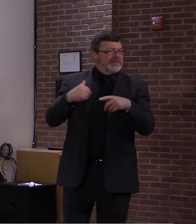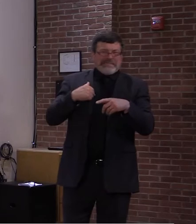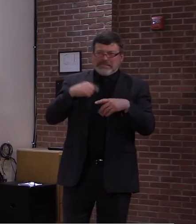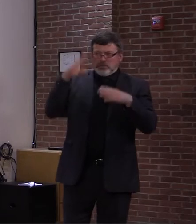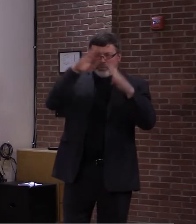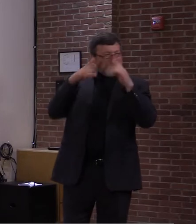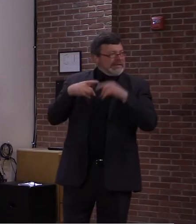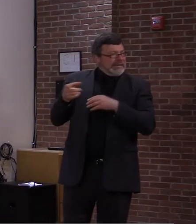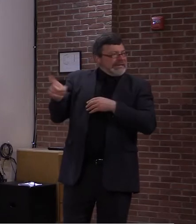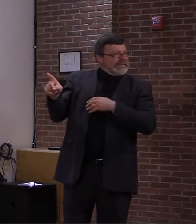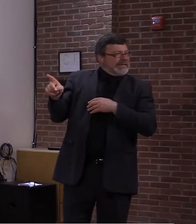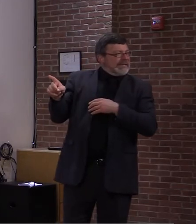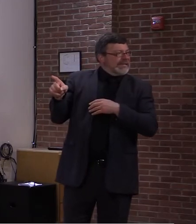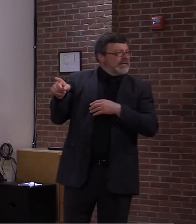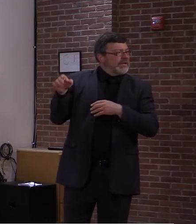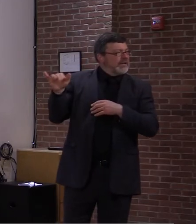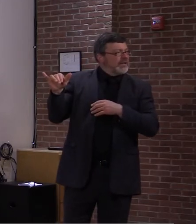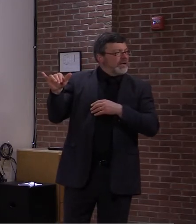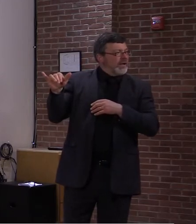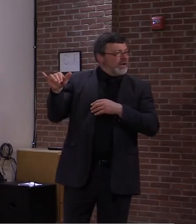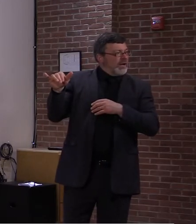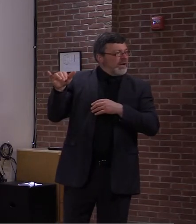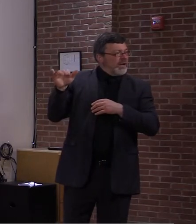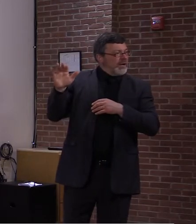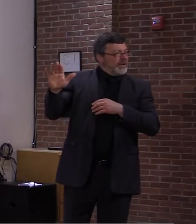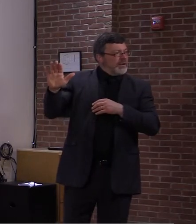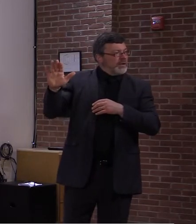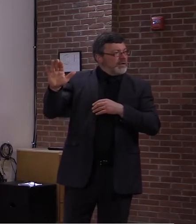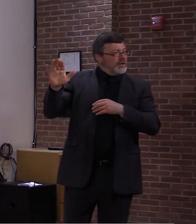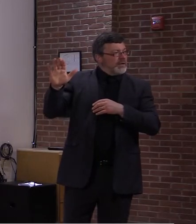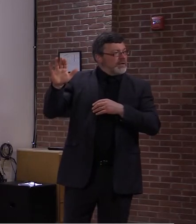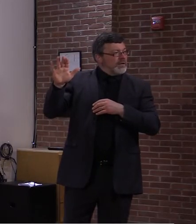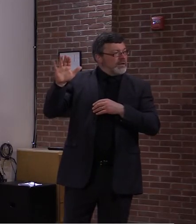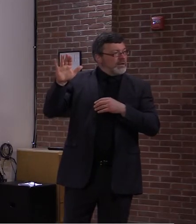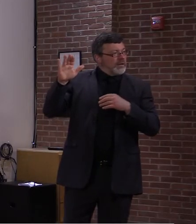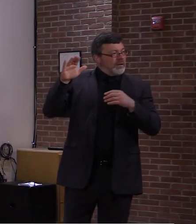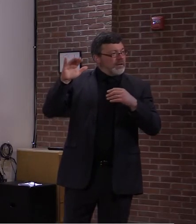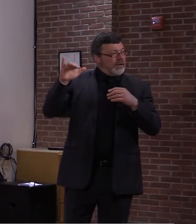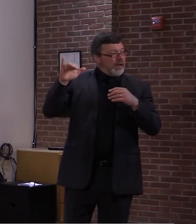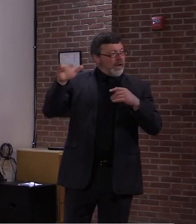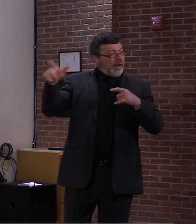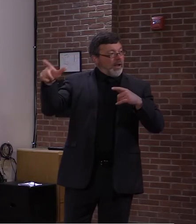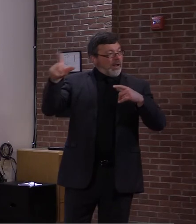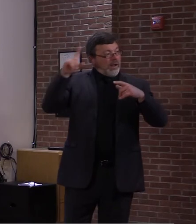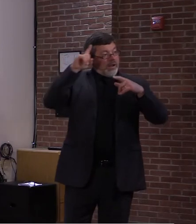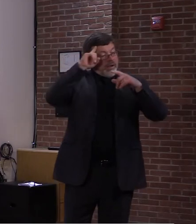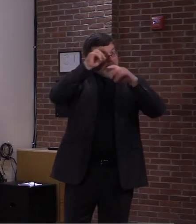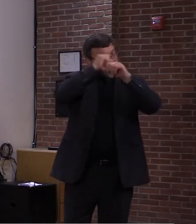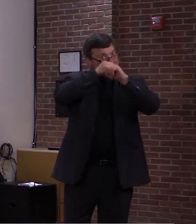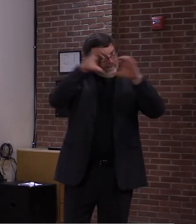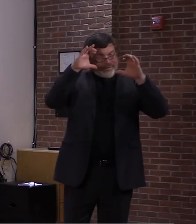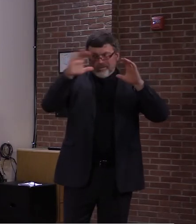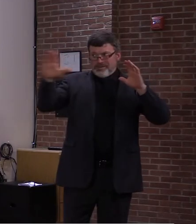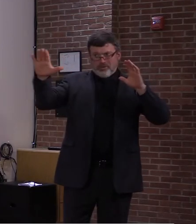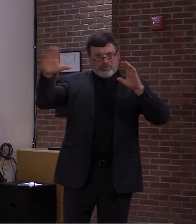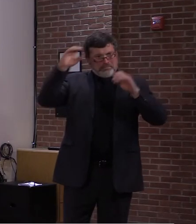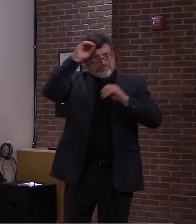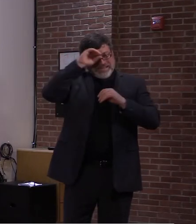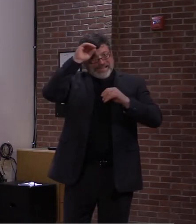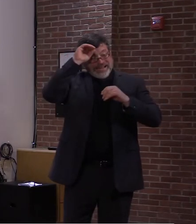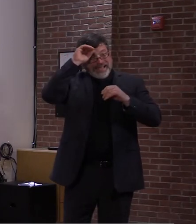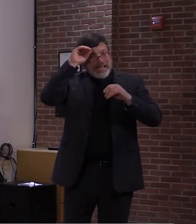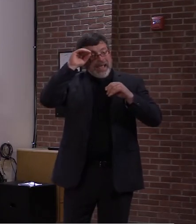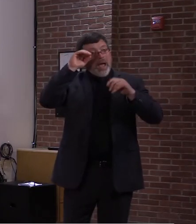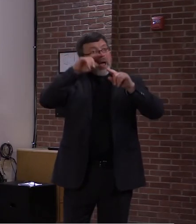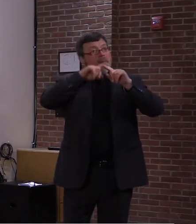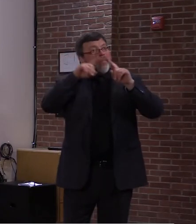your beliefs and some of the policy priorities of the National Republican Party. And I'm wondering if you can give us some insight to